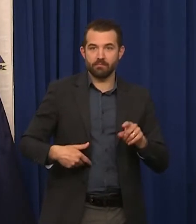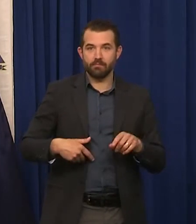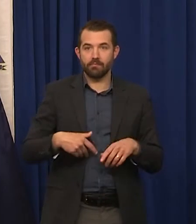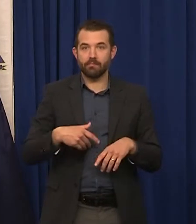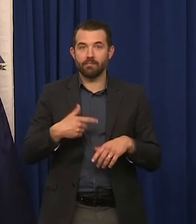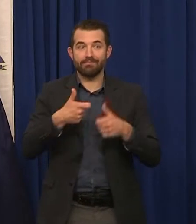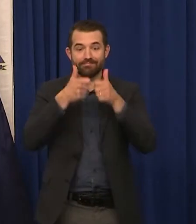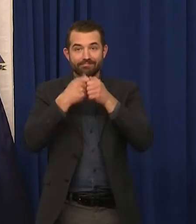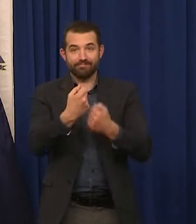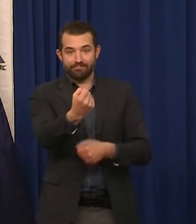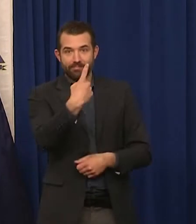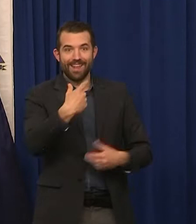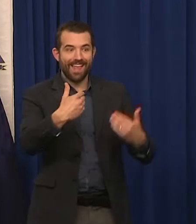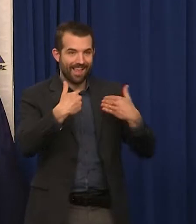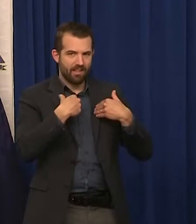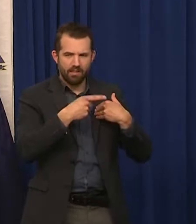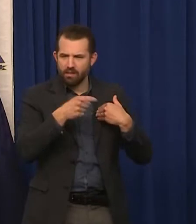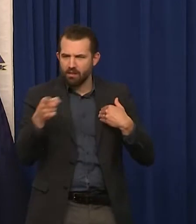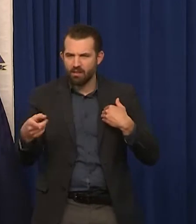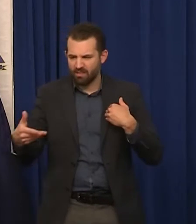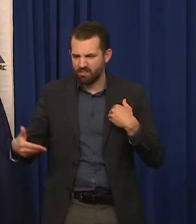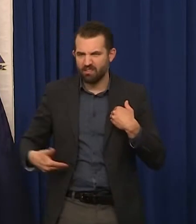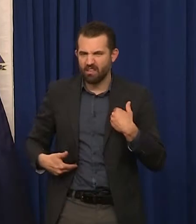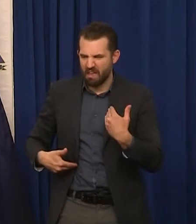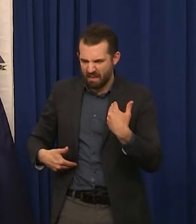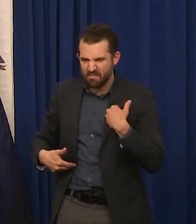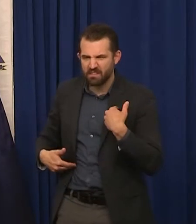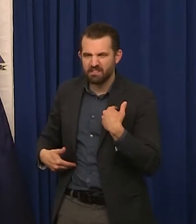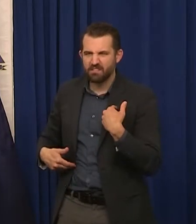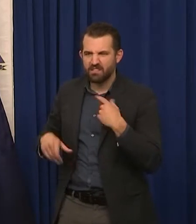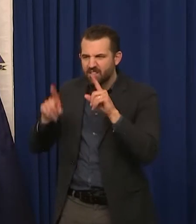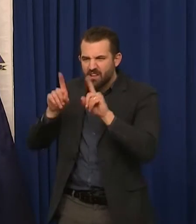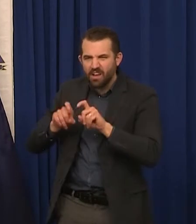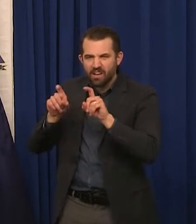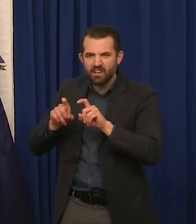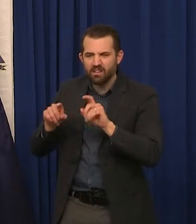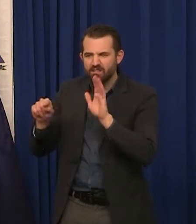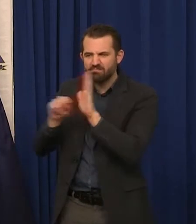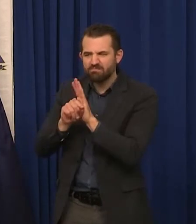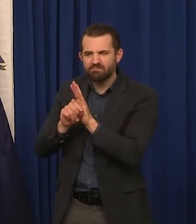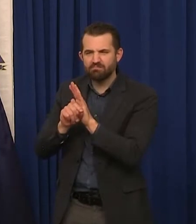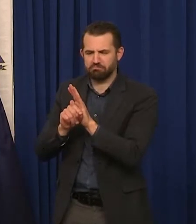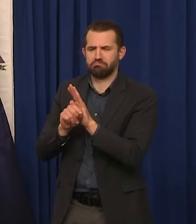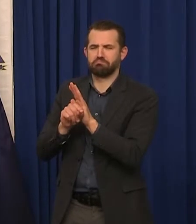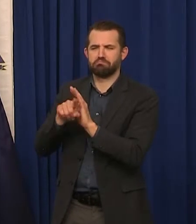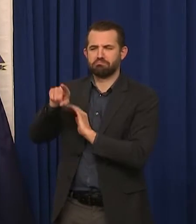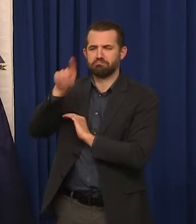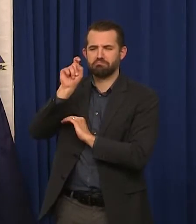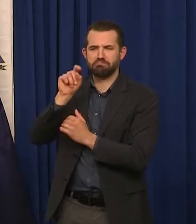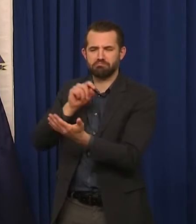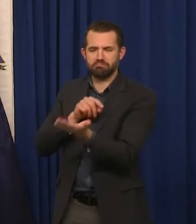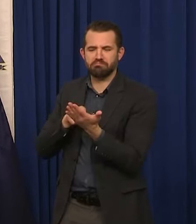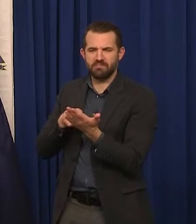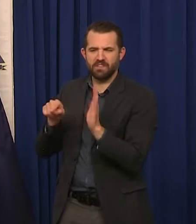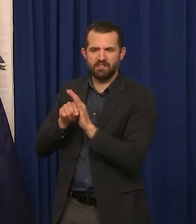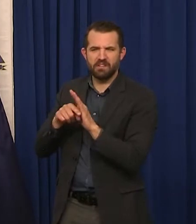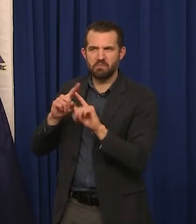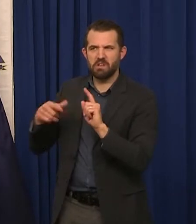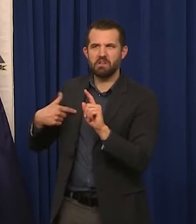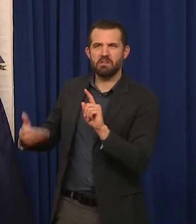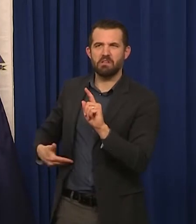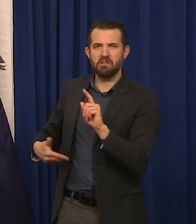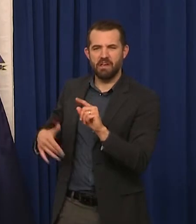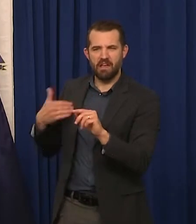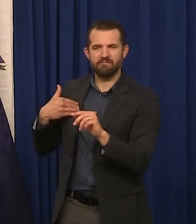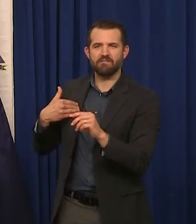and you test them on the Abbott ID Now platform, and they come back negative, you should still treat them as if